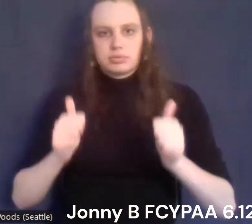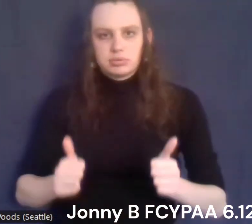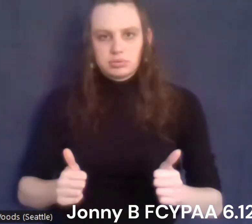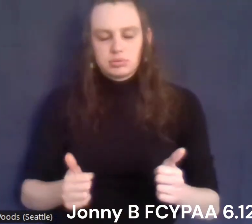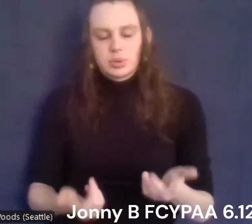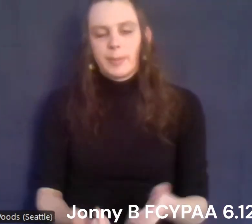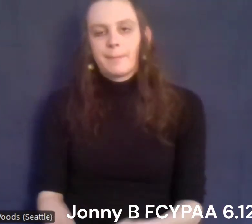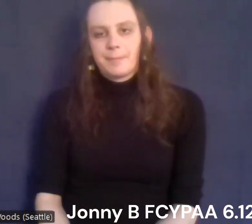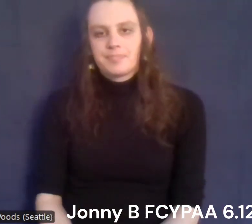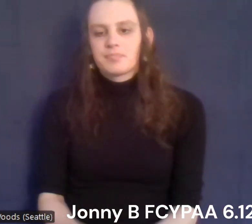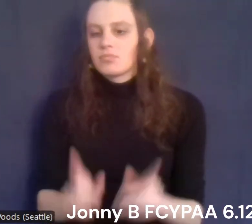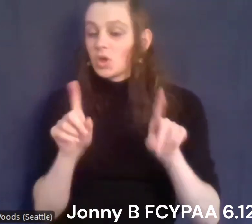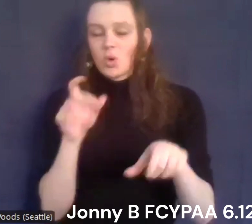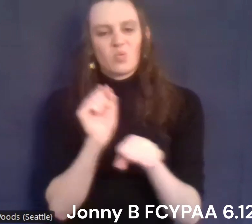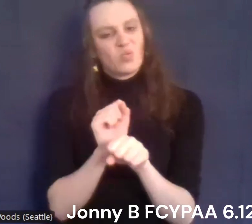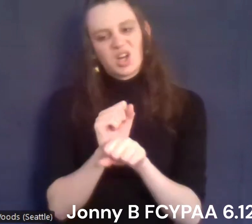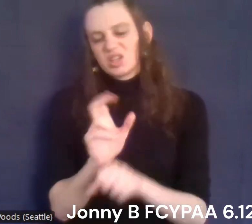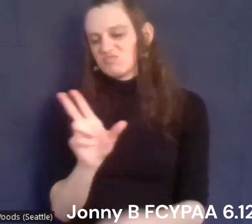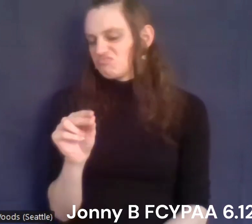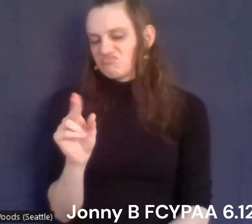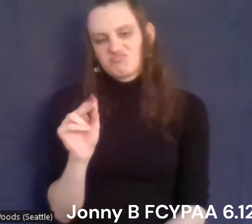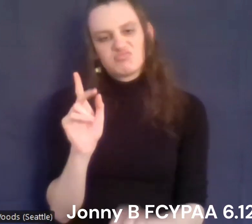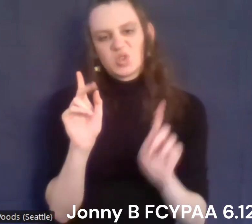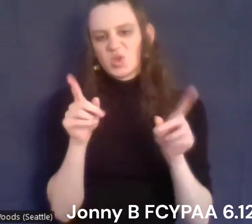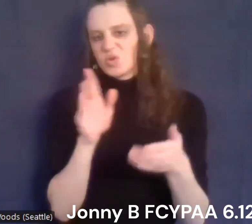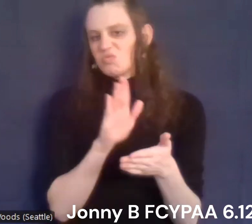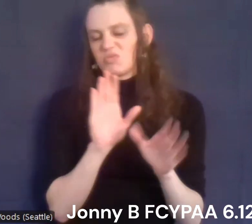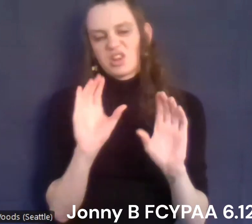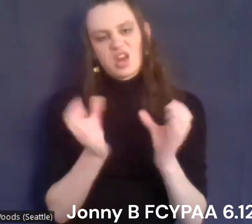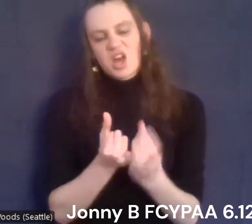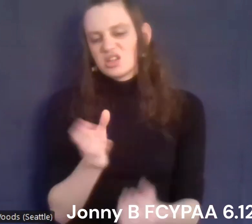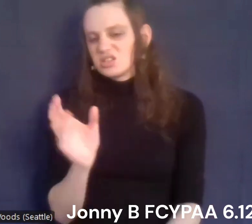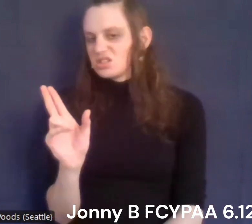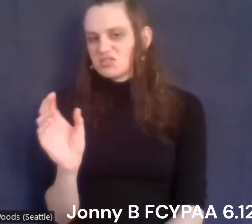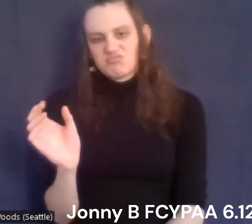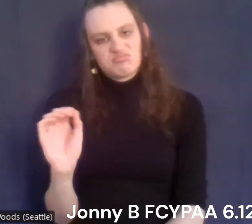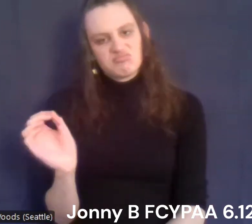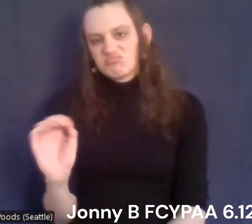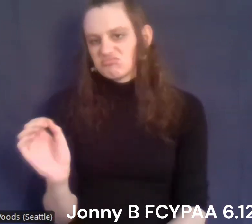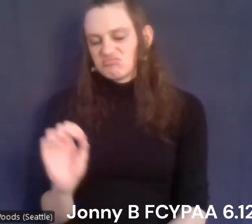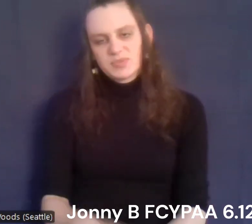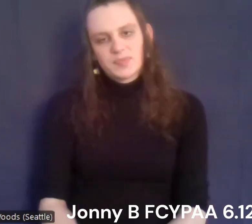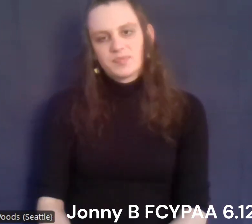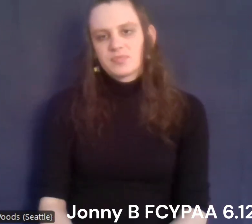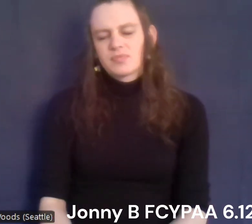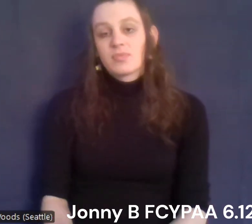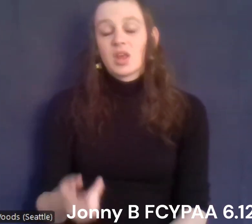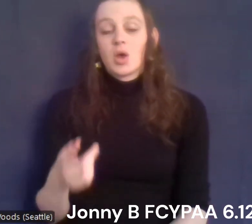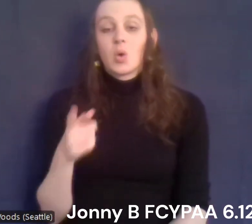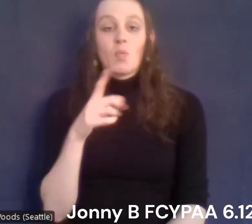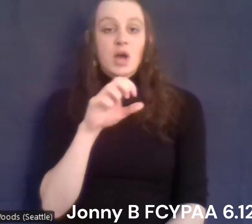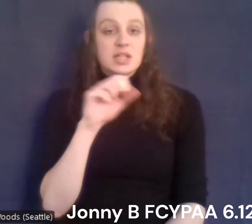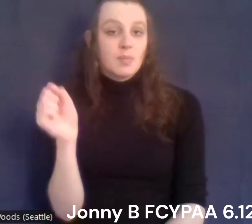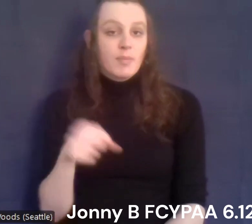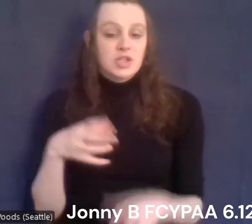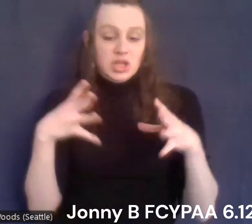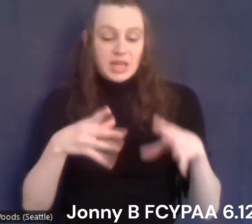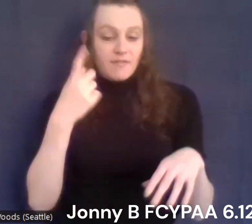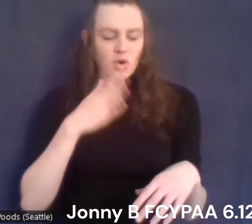wasn't going into work, I wasn't going into school that time. So I had one got to be where I had one semester left to get my